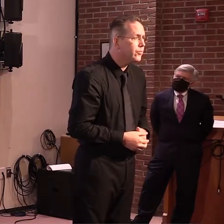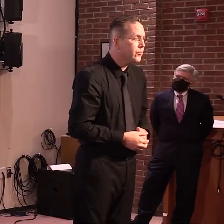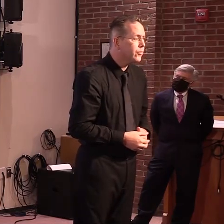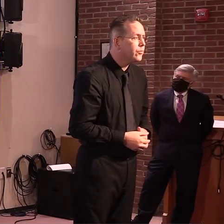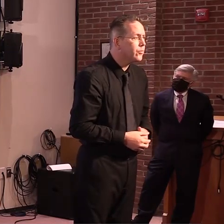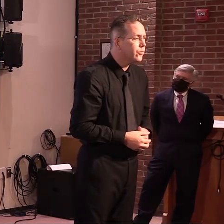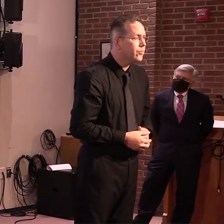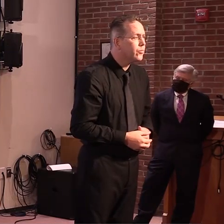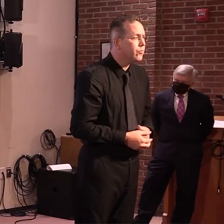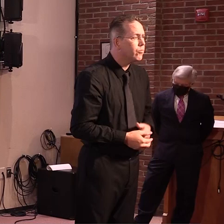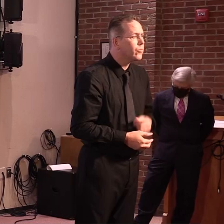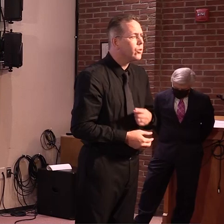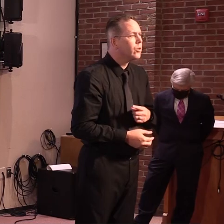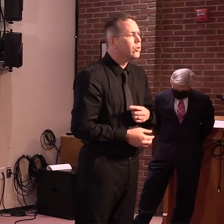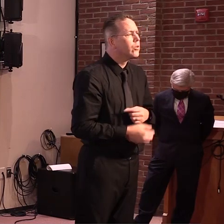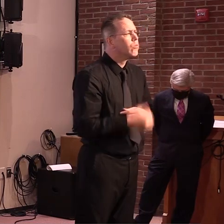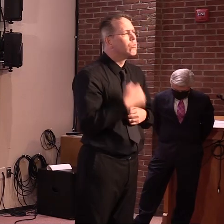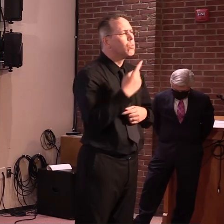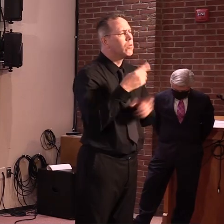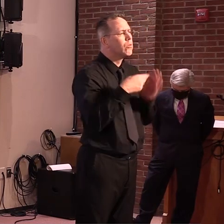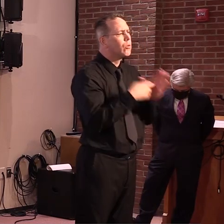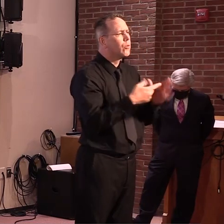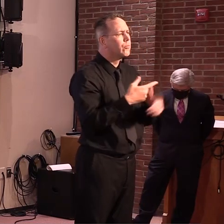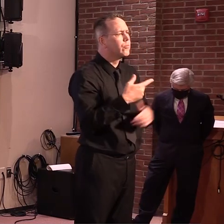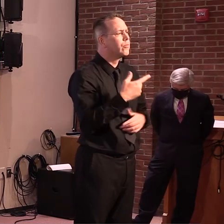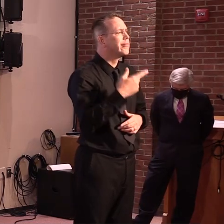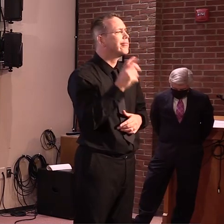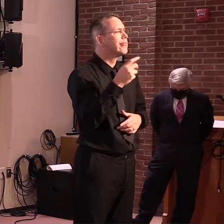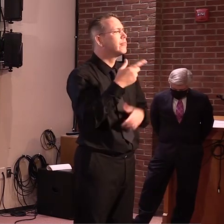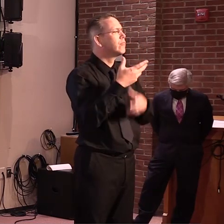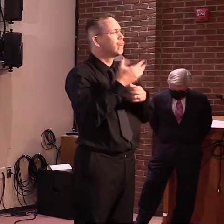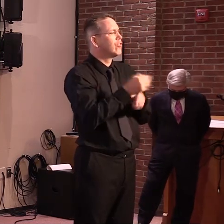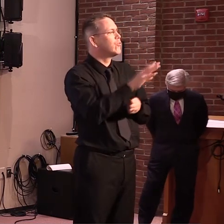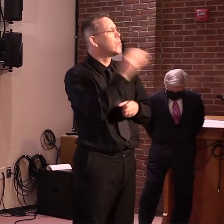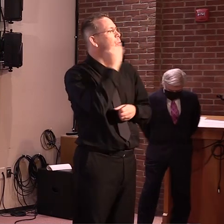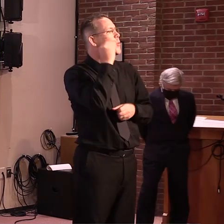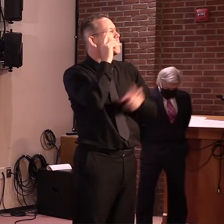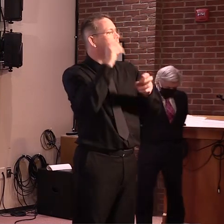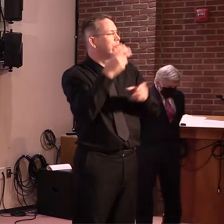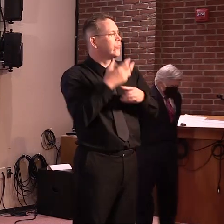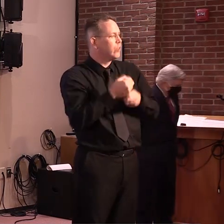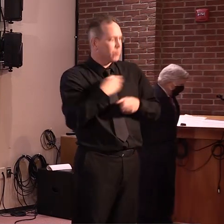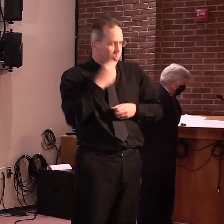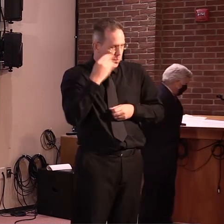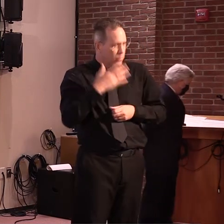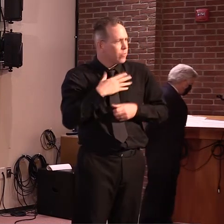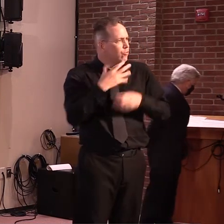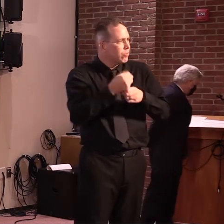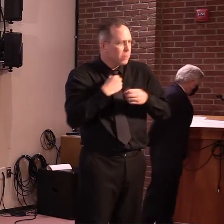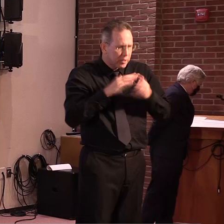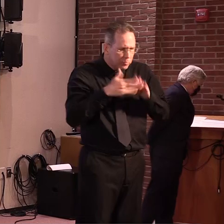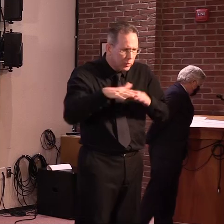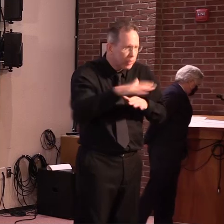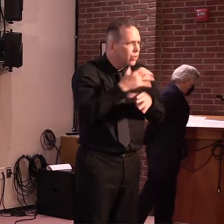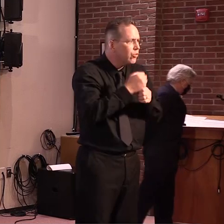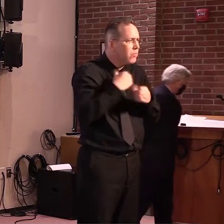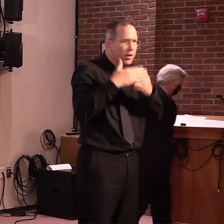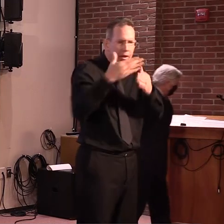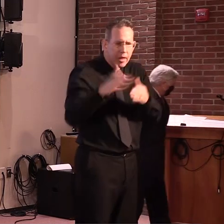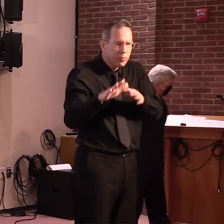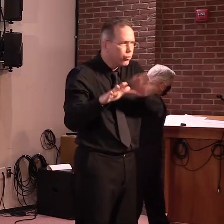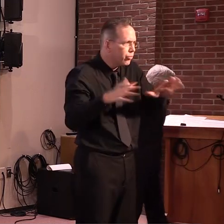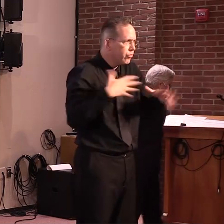households. And having a low number of very responsible close contacts that I would advocate for